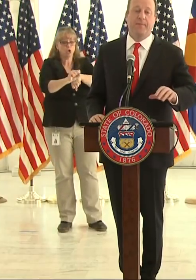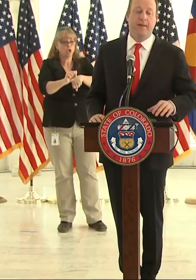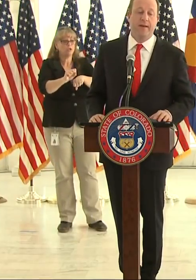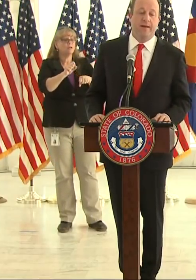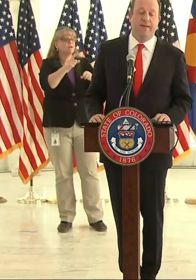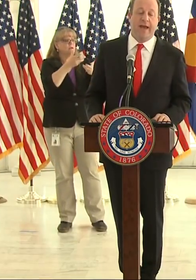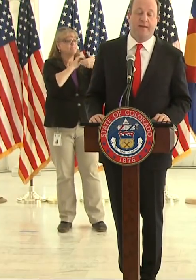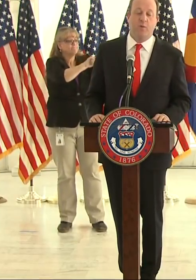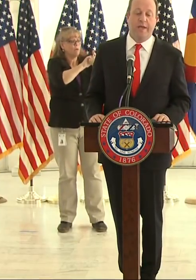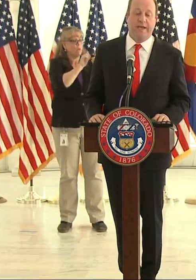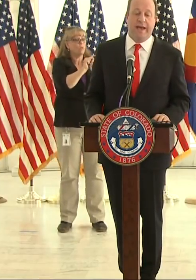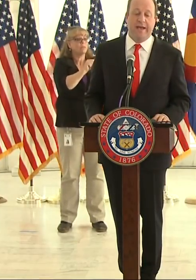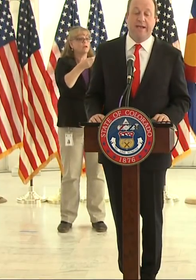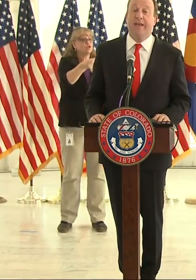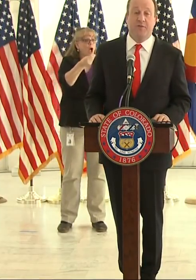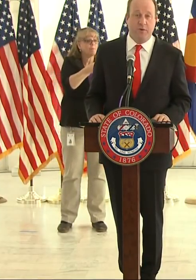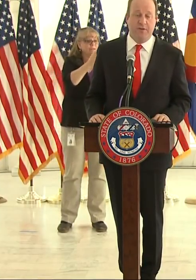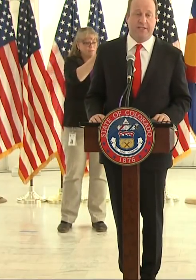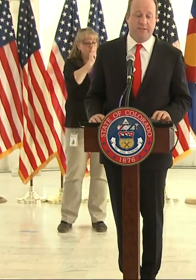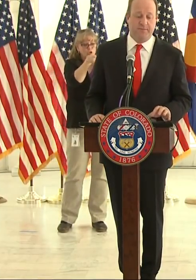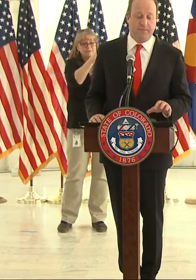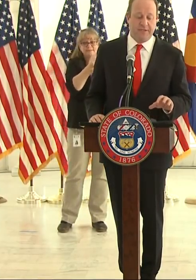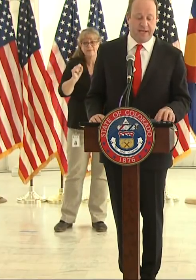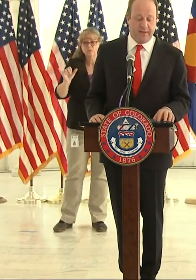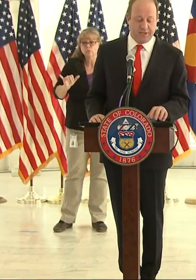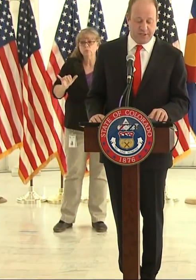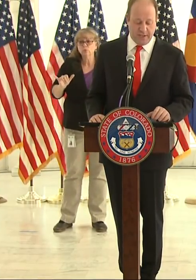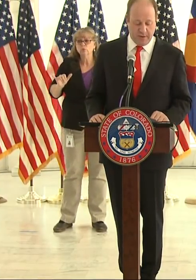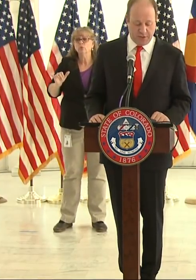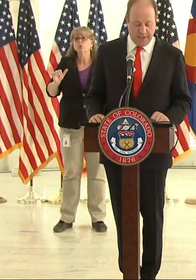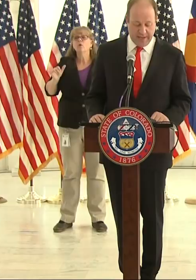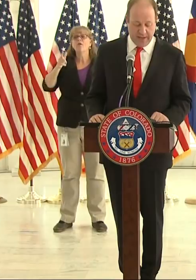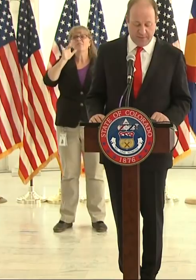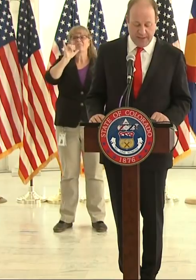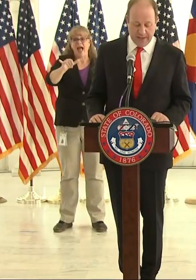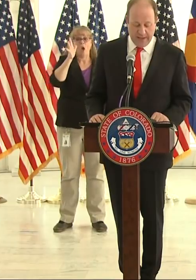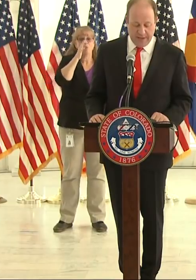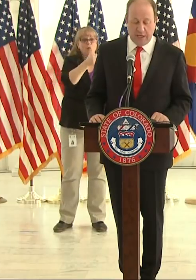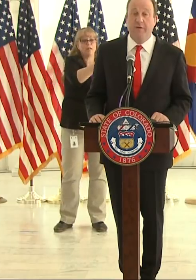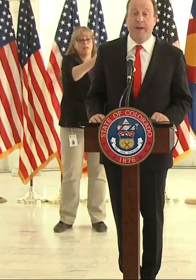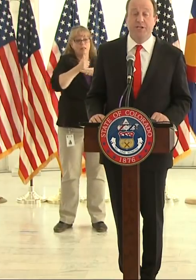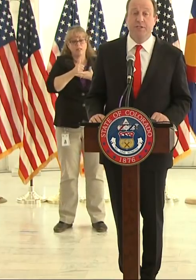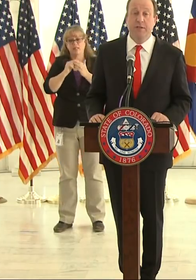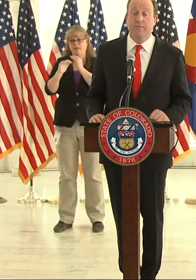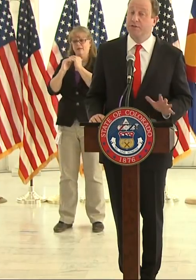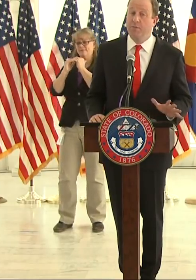way that we can get through this psychologically, emotionally, and economically. Thank you for your patience. Most